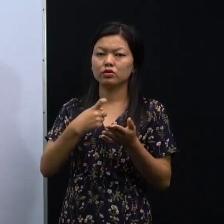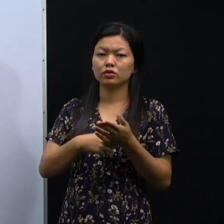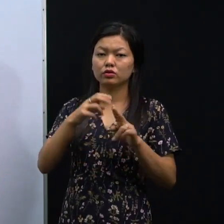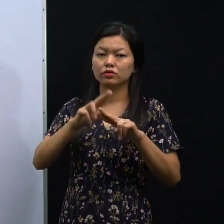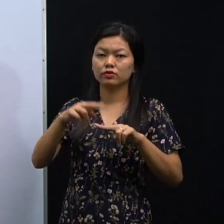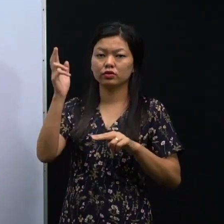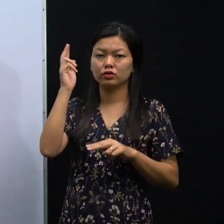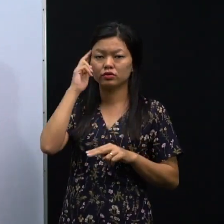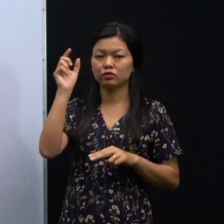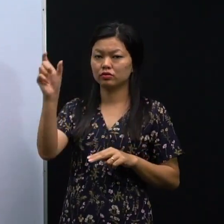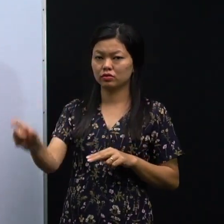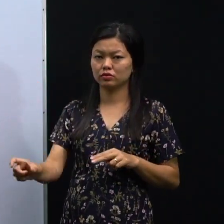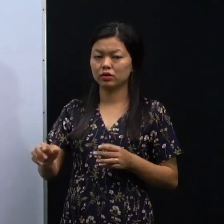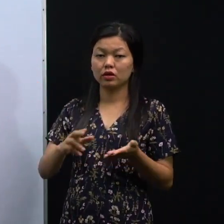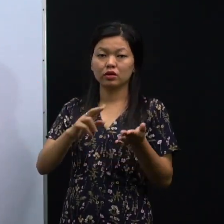that